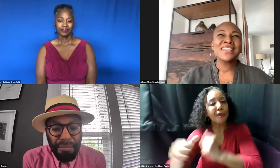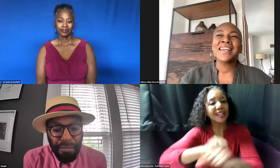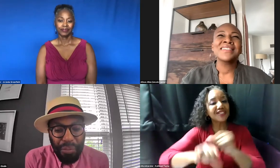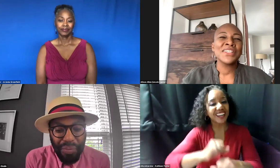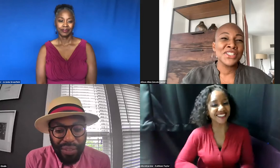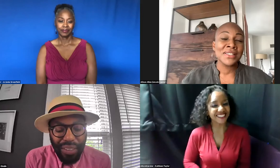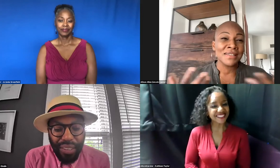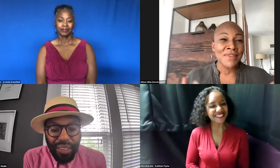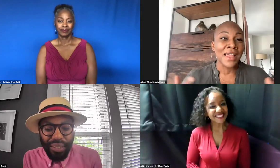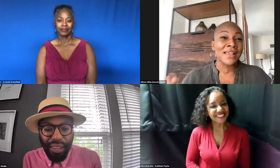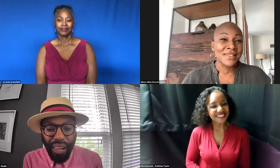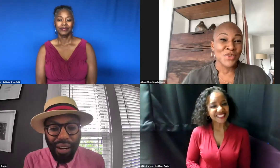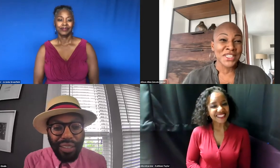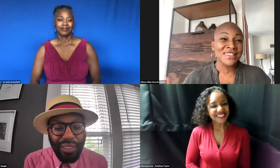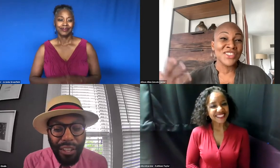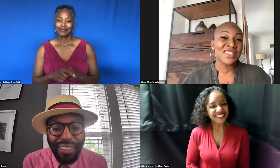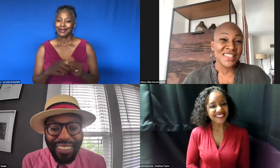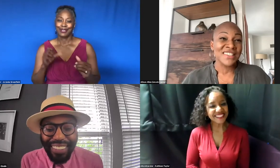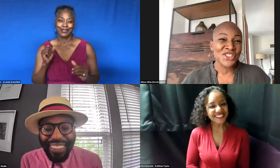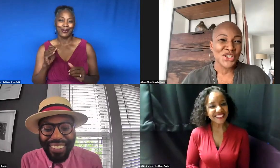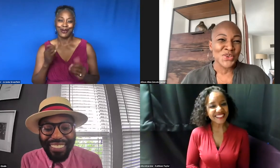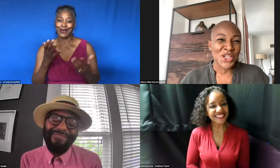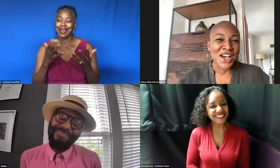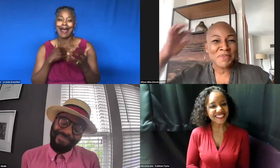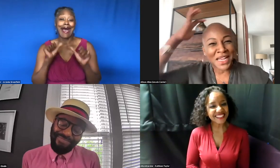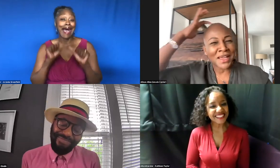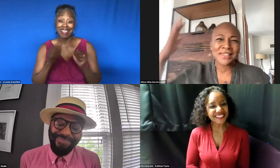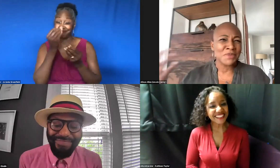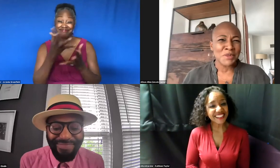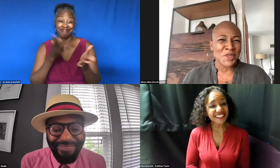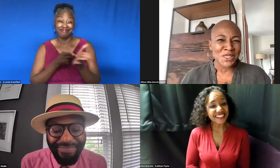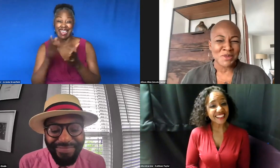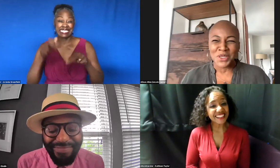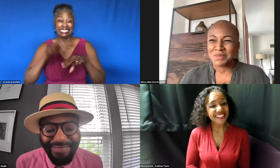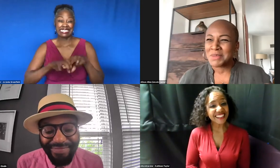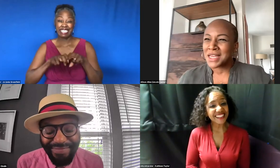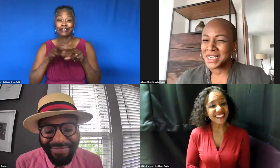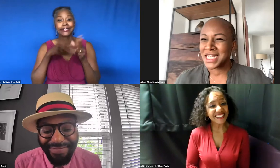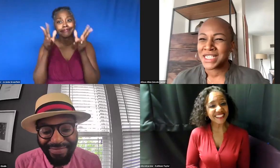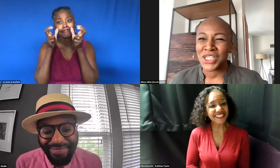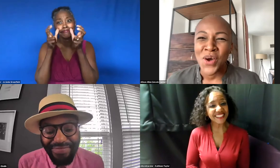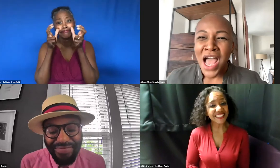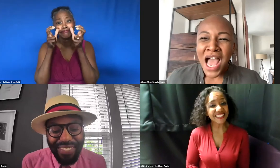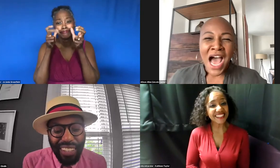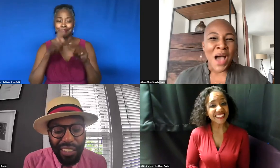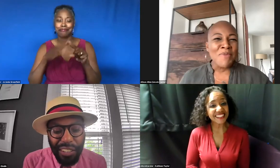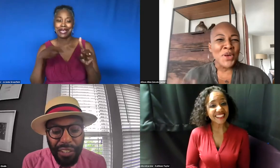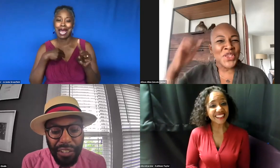So funny, because I could sit here and just like not ask these questions and just listen to you talk, but I guess I'm supposed to be moderating here.